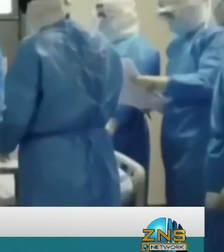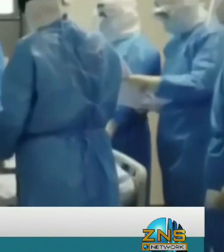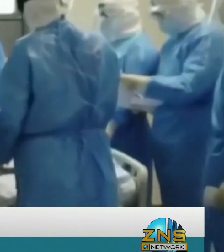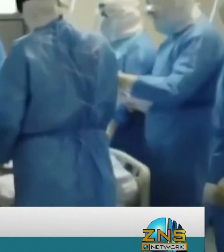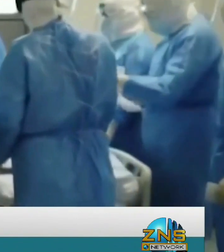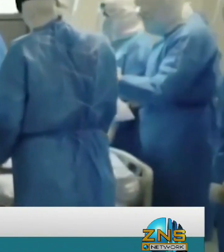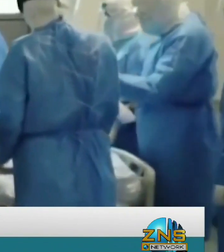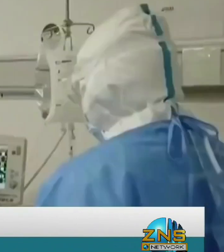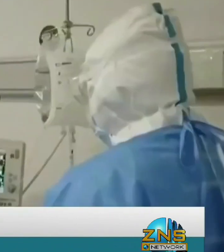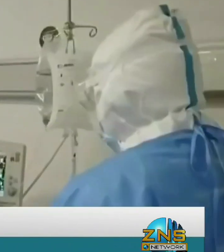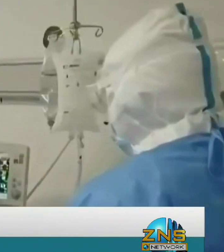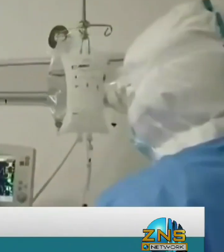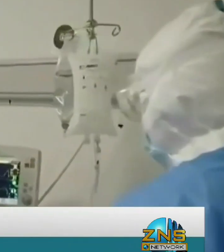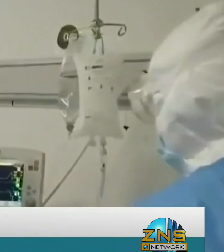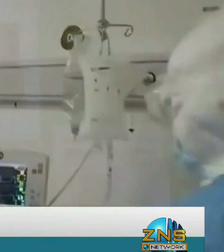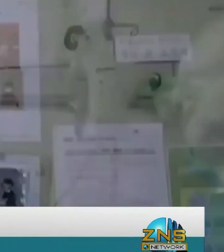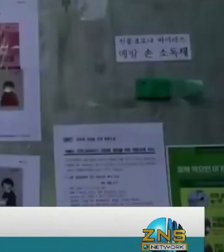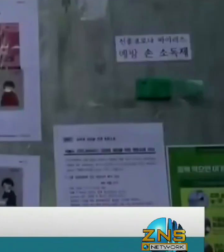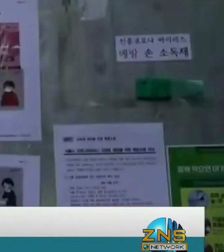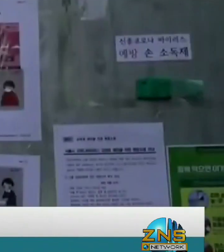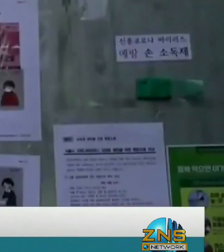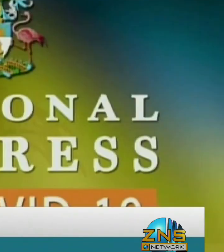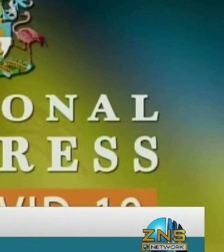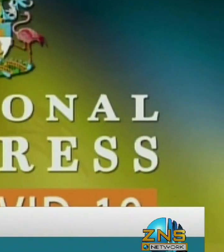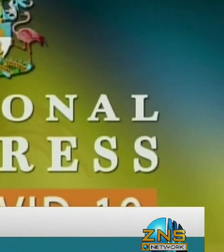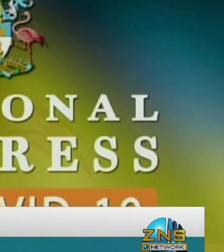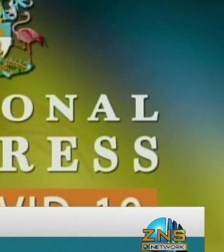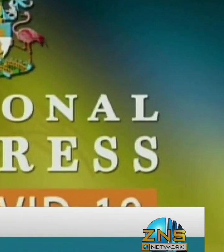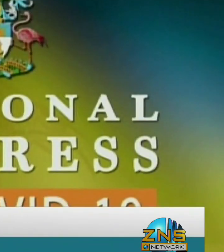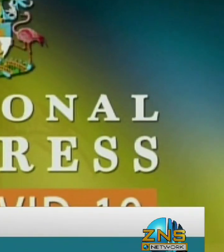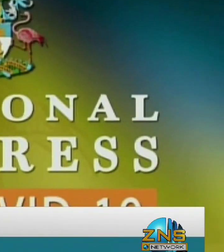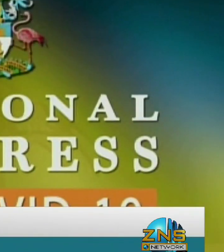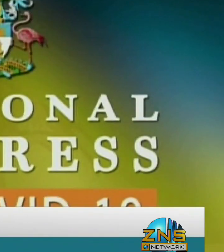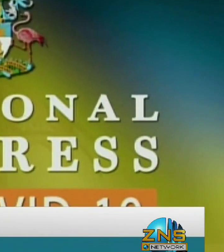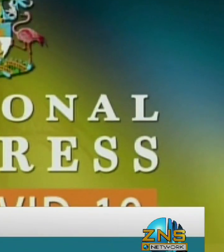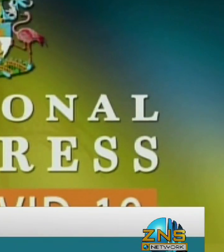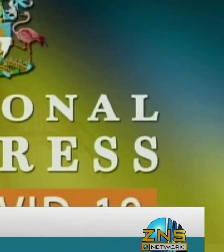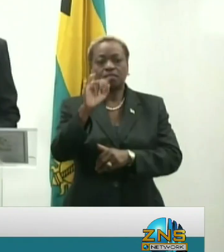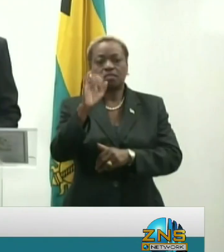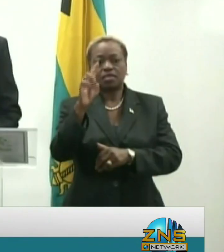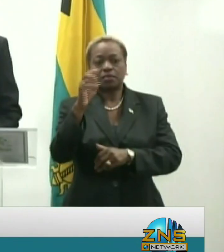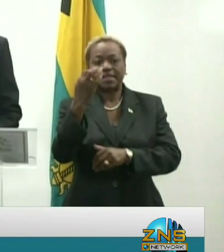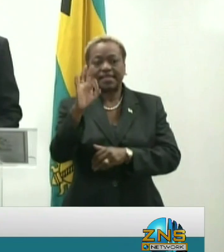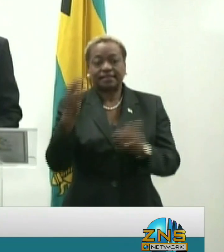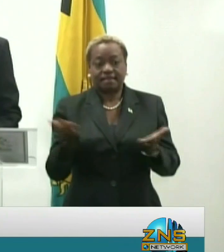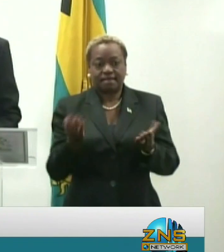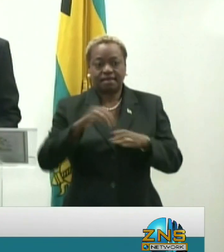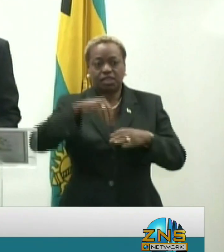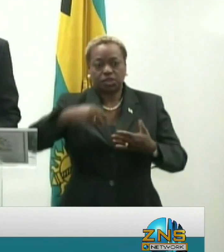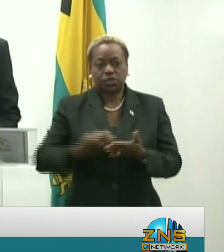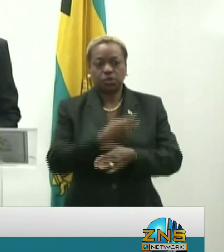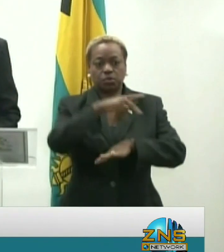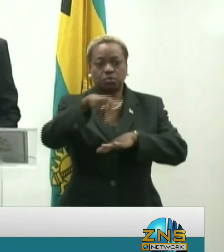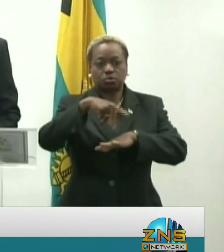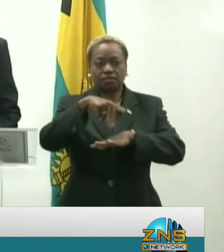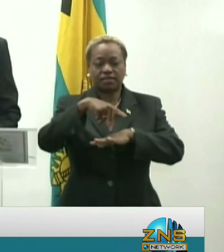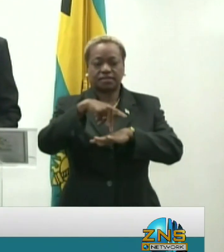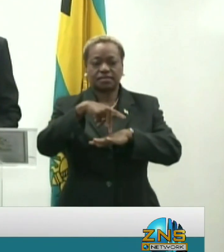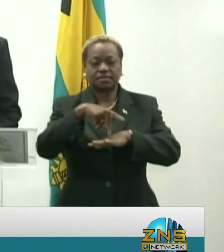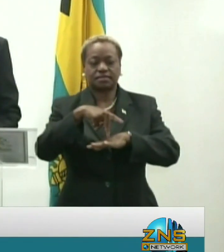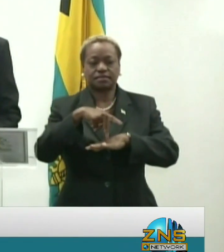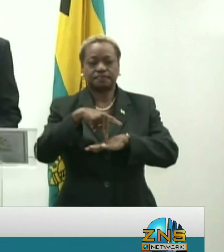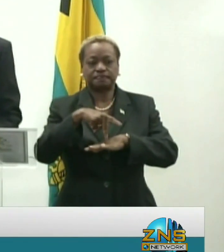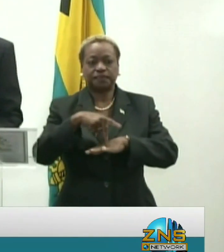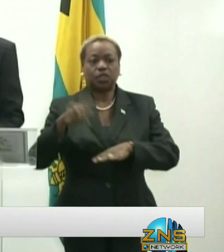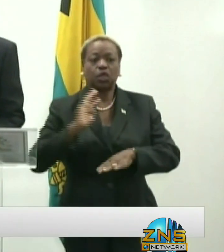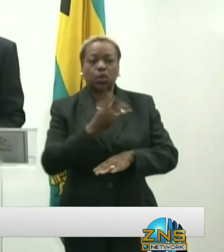been monitoring the coronavirus crisis on a daily basis. An emergency cabinet meeting was held on Sunday, March 15th, to coordinate the